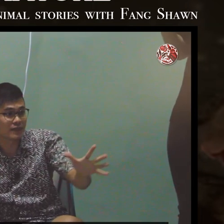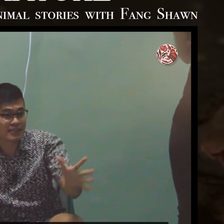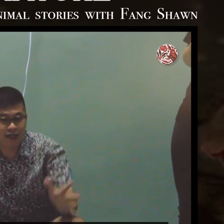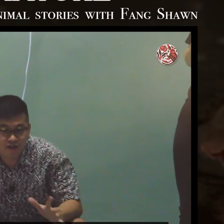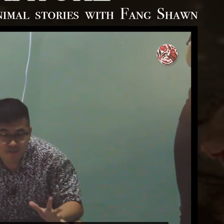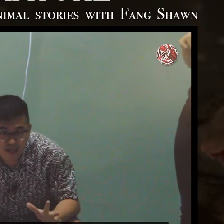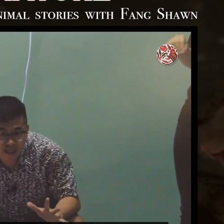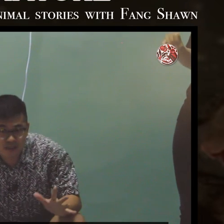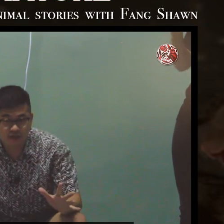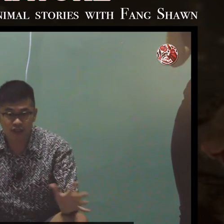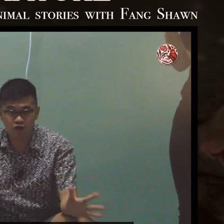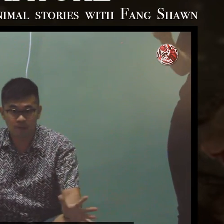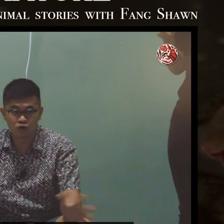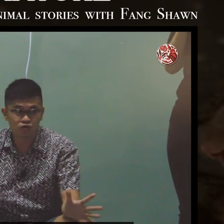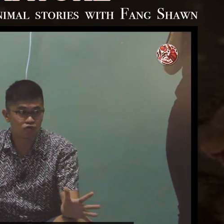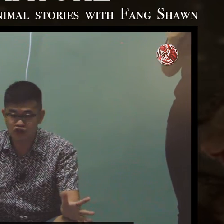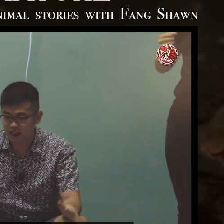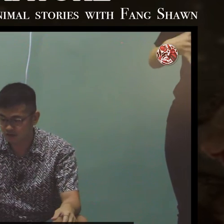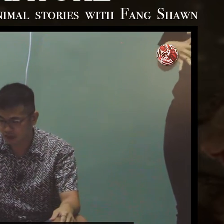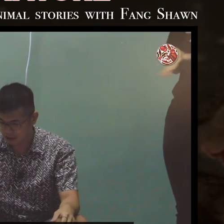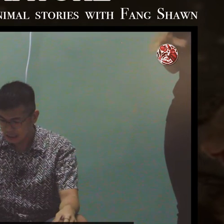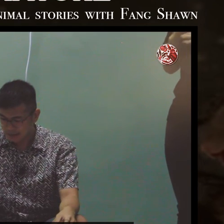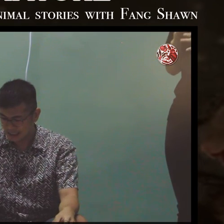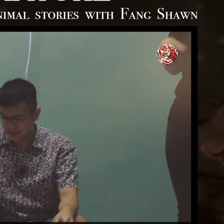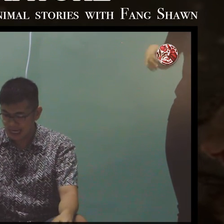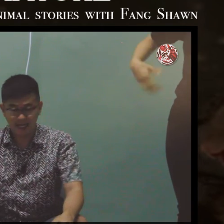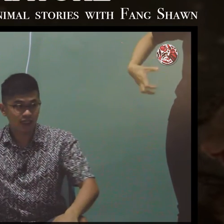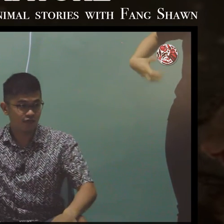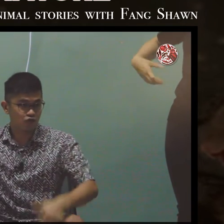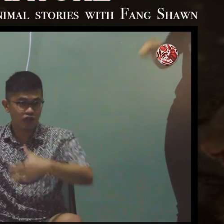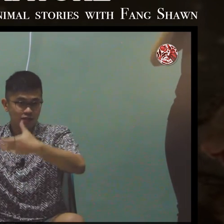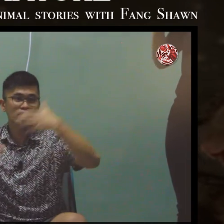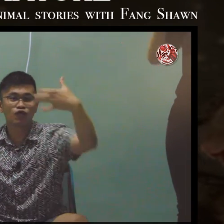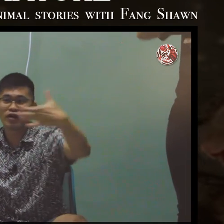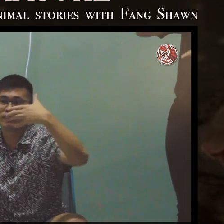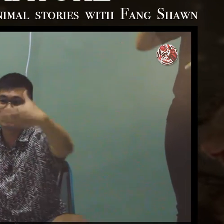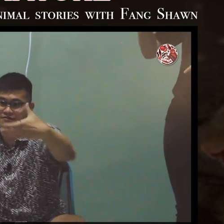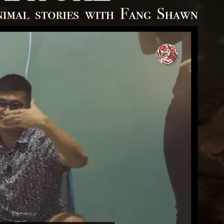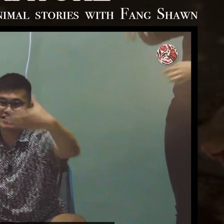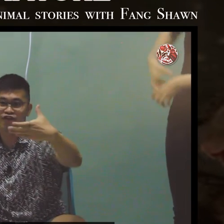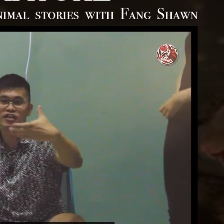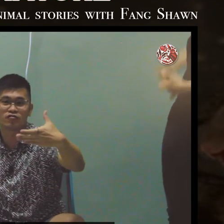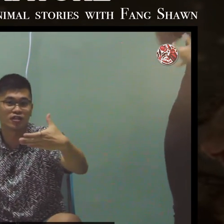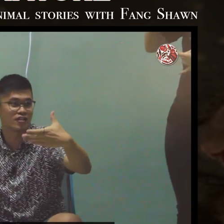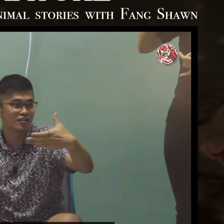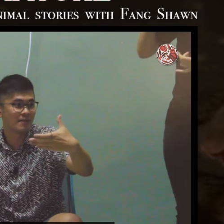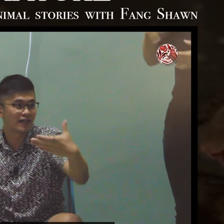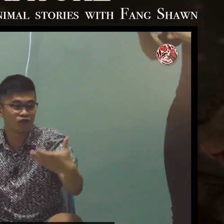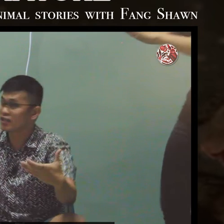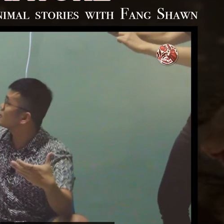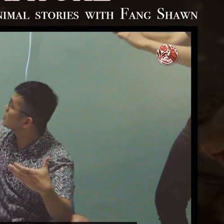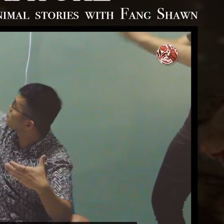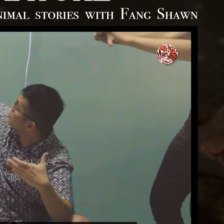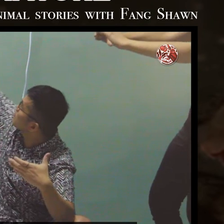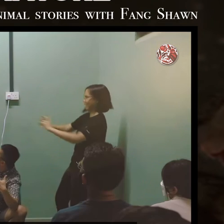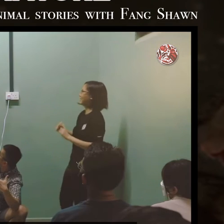okay to be scared of monkeys, nothing wrong, no shade to the girl. But the guy, if you saw, he was taking his phone out and really stuffing it to the monkey's